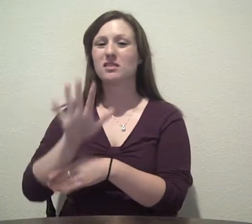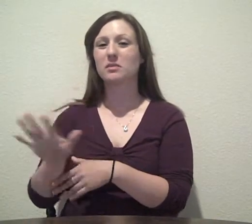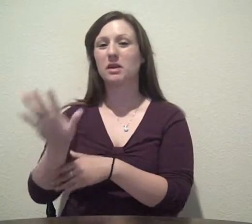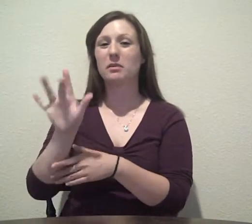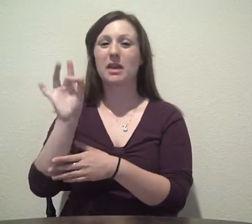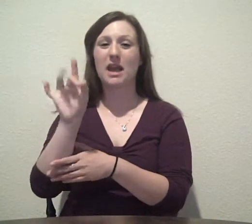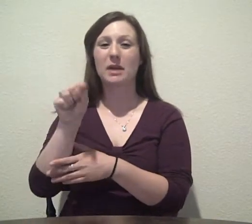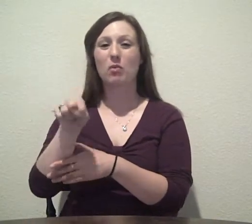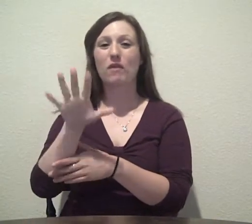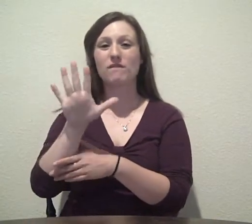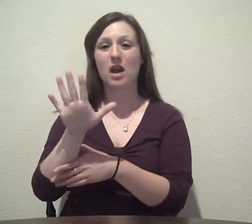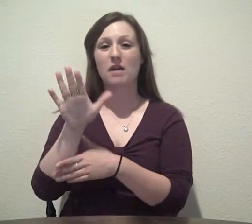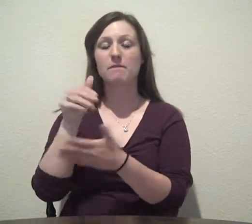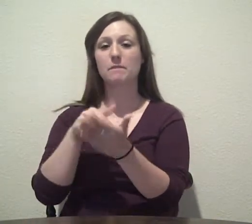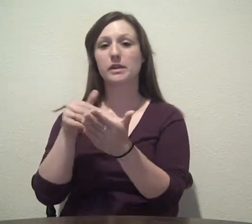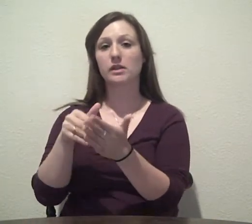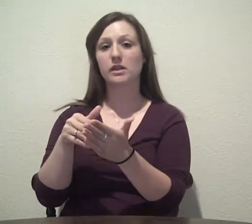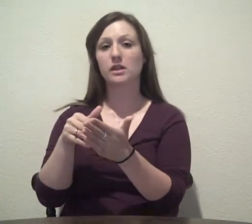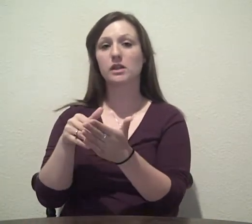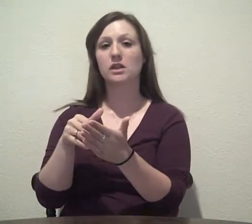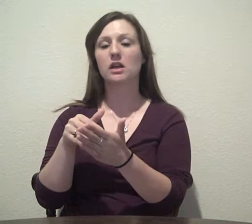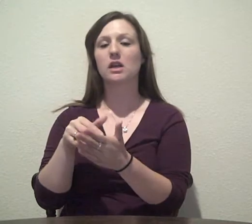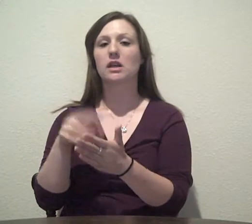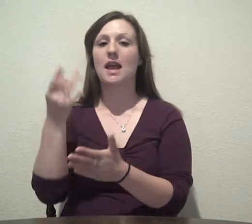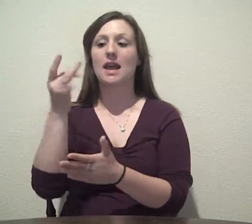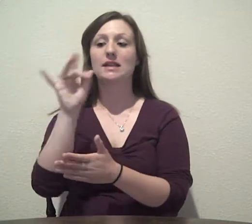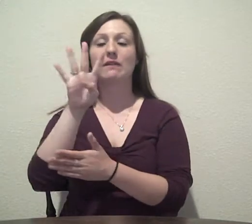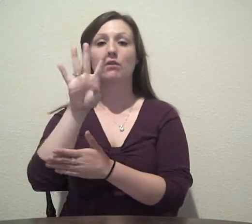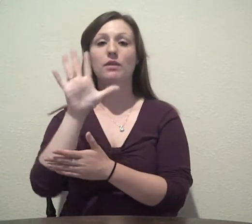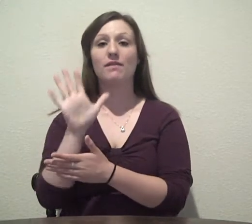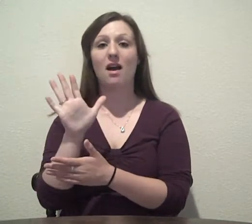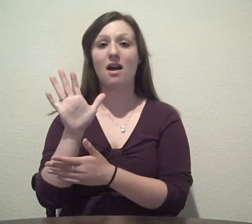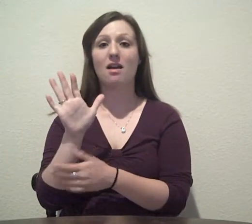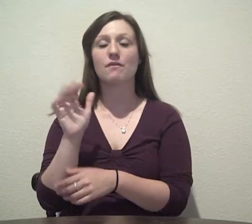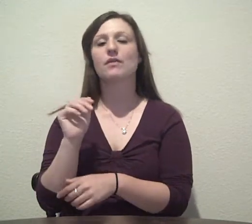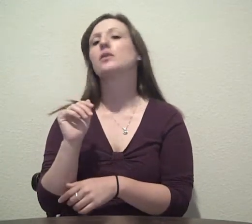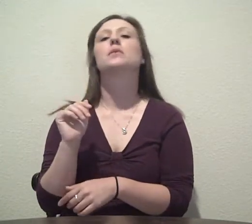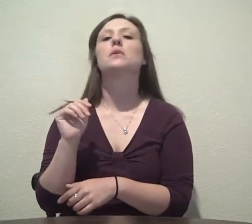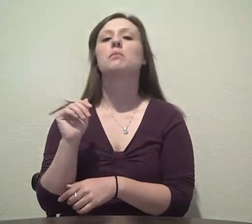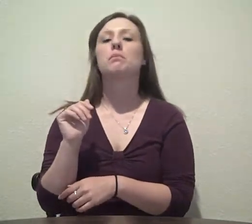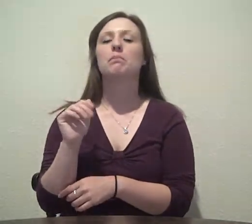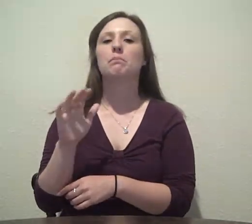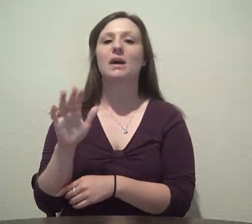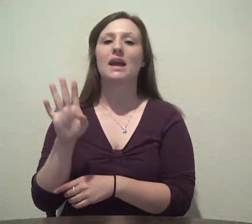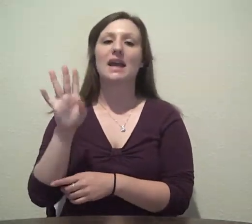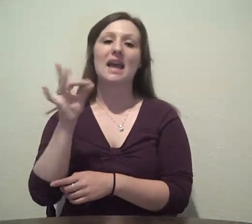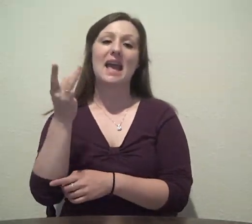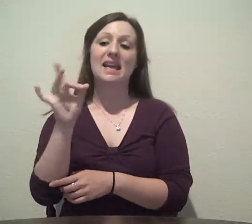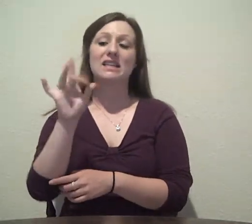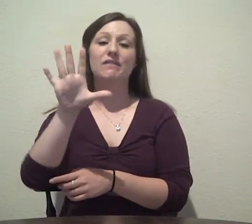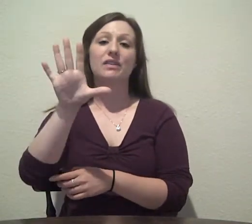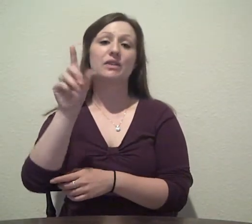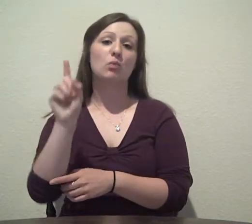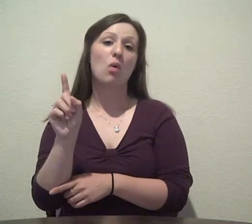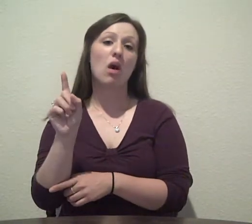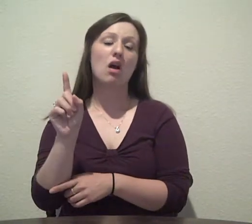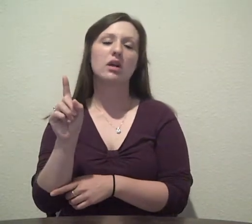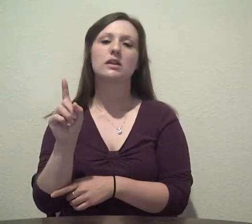be 8.5 million in 1845. By 1851, its population